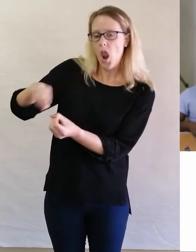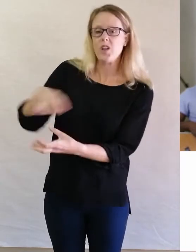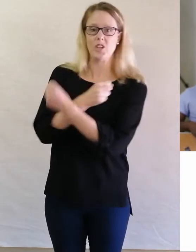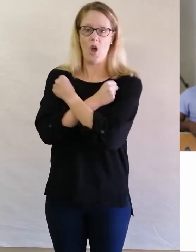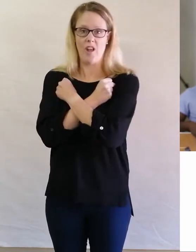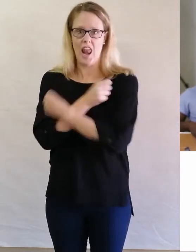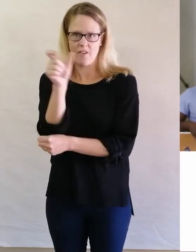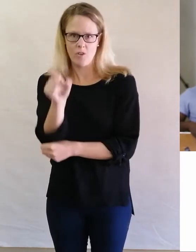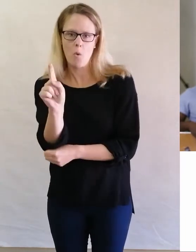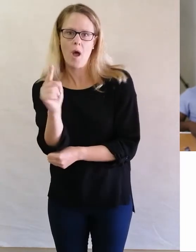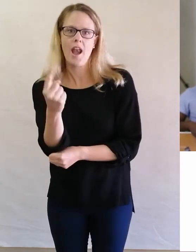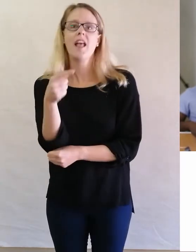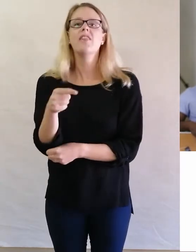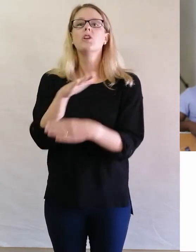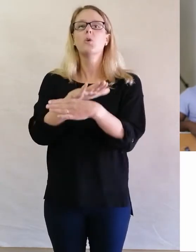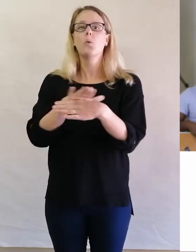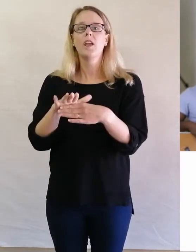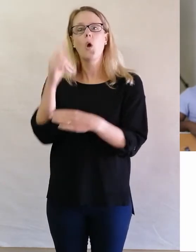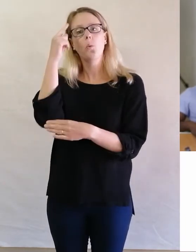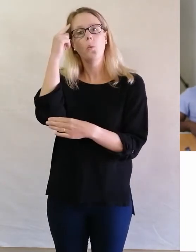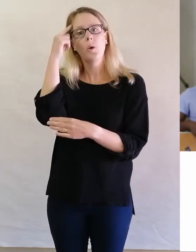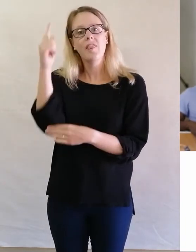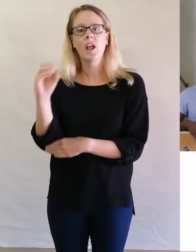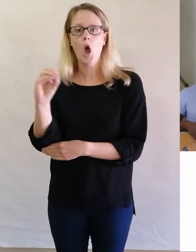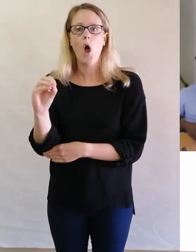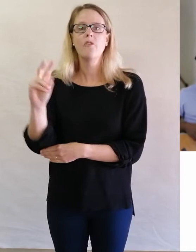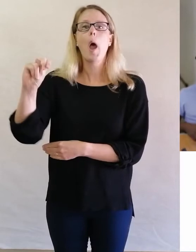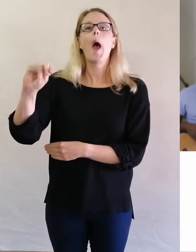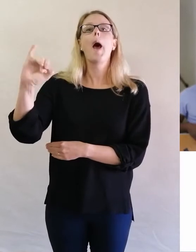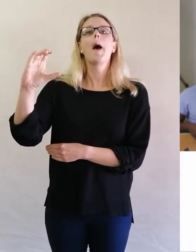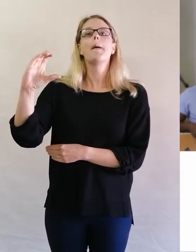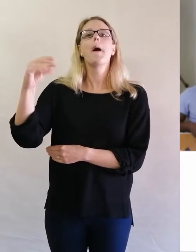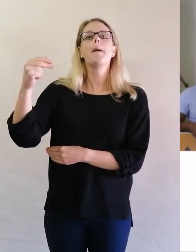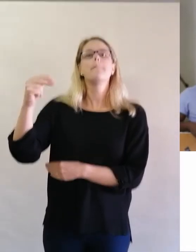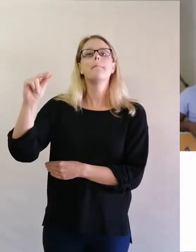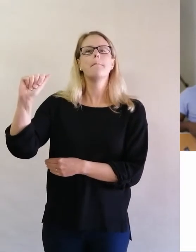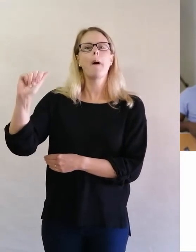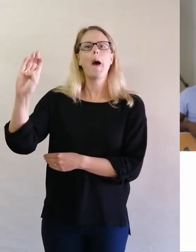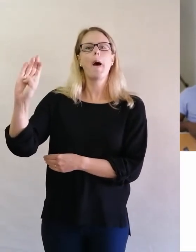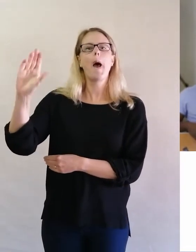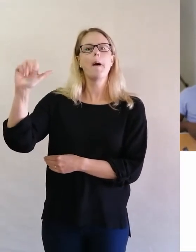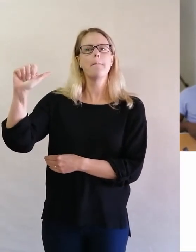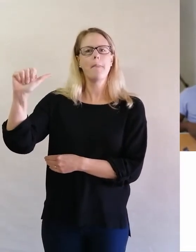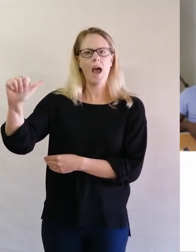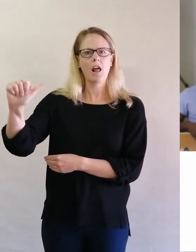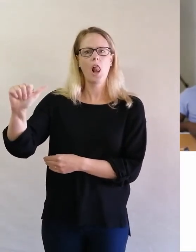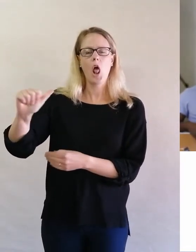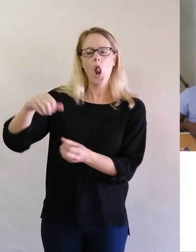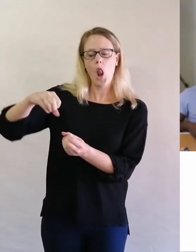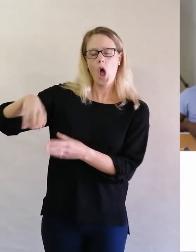one. And this week especially, we think of Michael and Alison Khadise, who lost both their